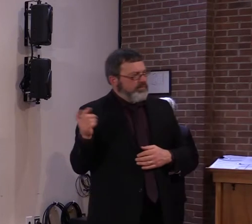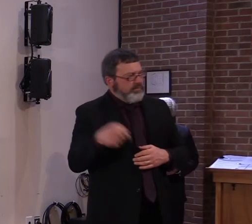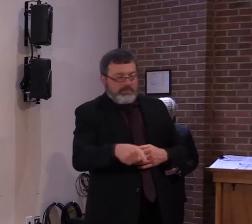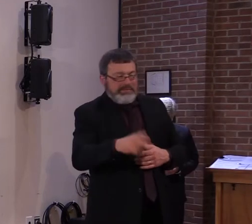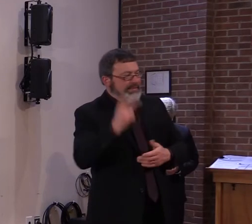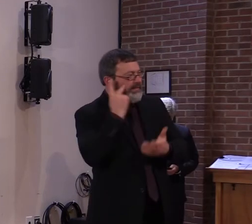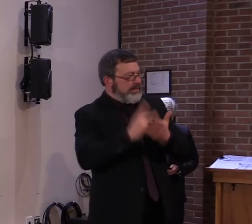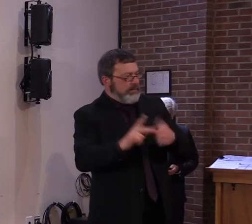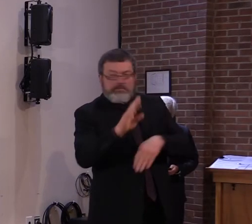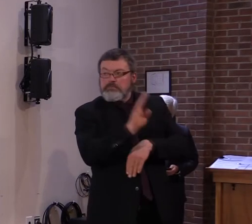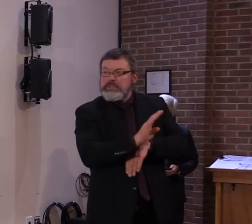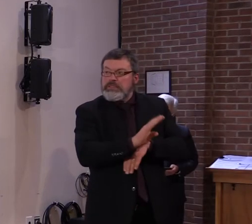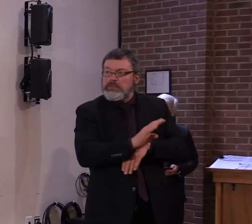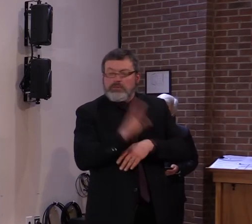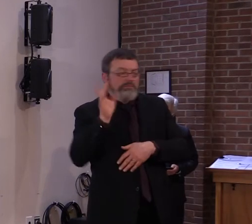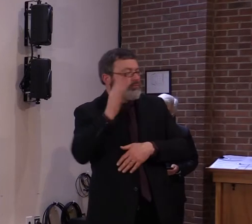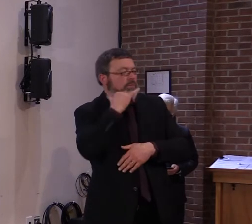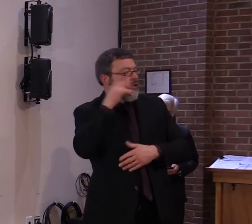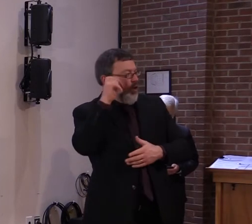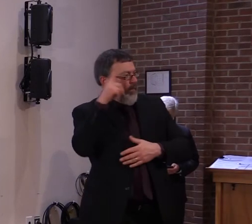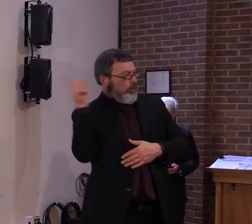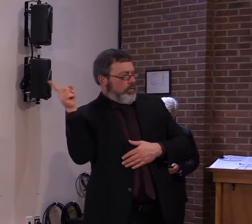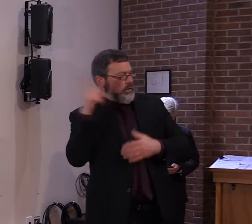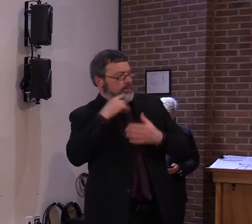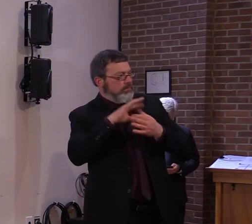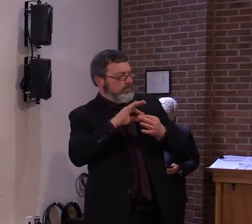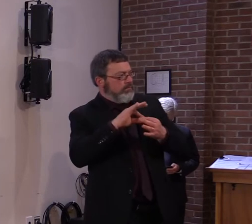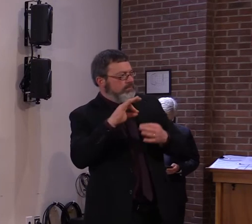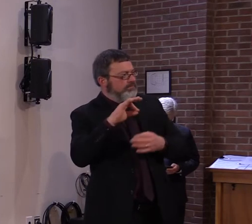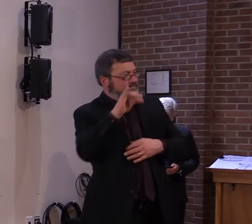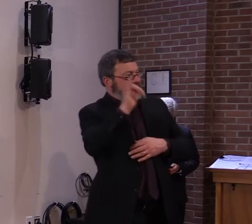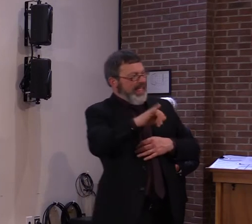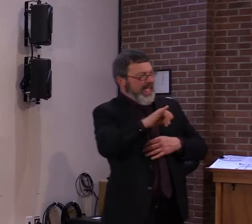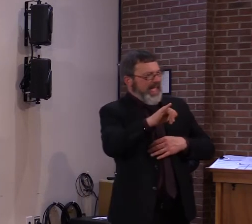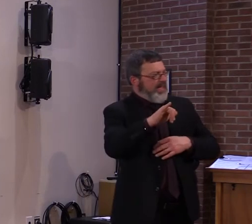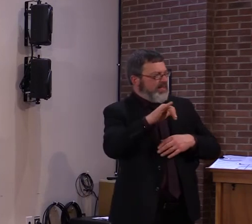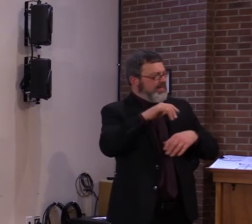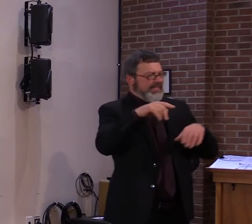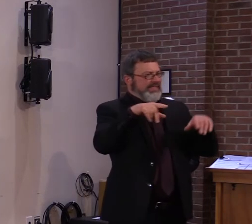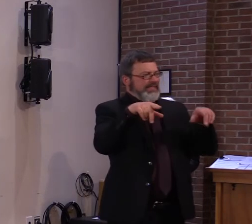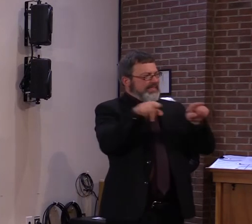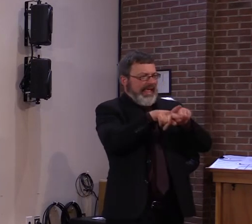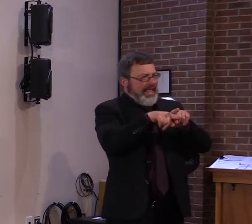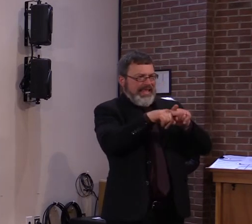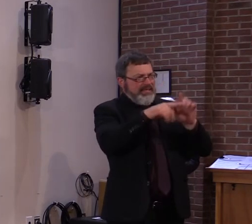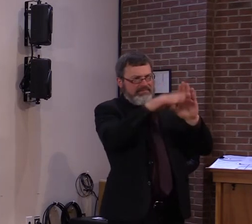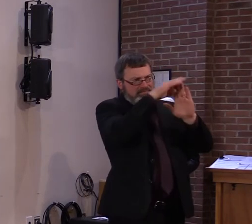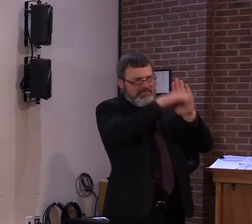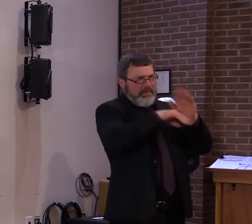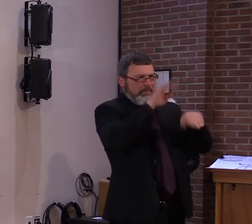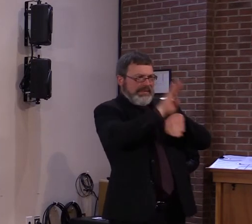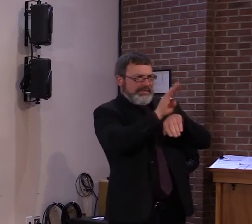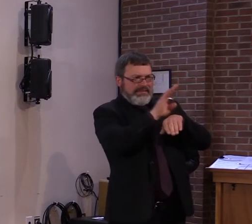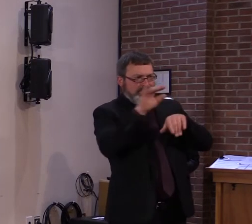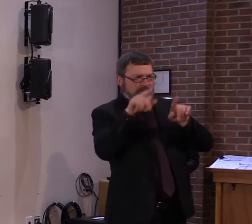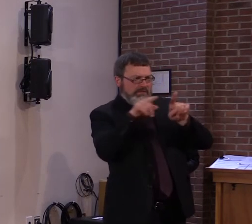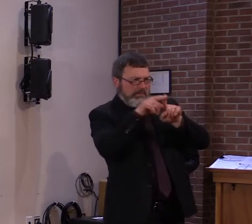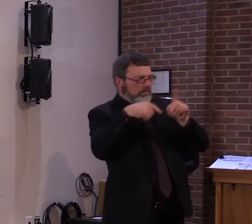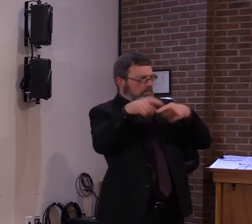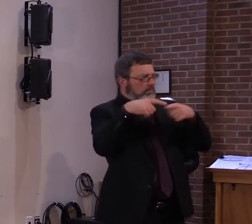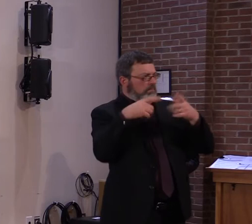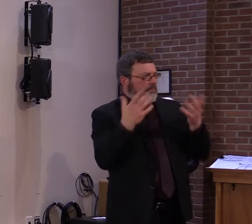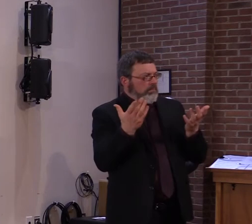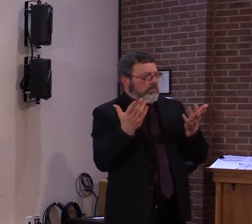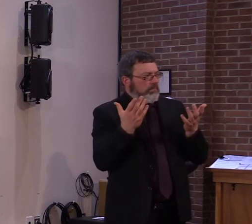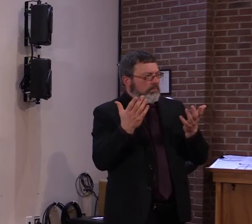areas determine that? Yeah, or any business in some respects. Yeah, so we left it up to the ski areas